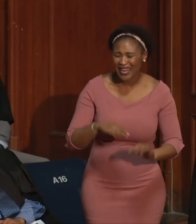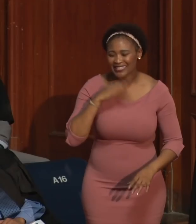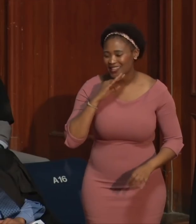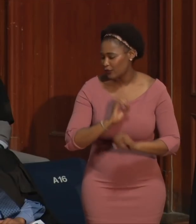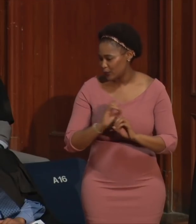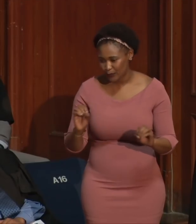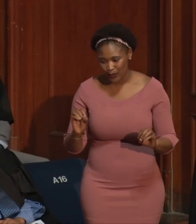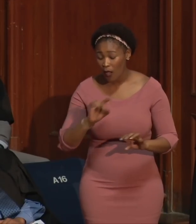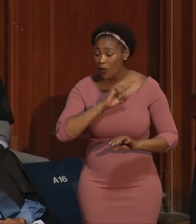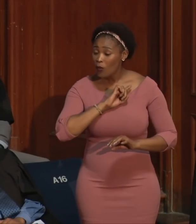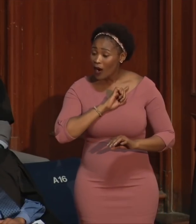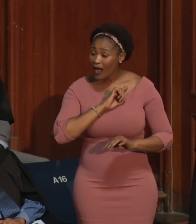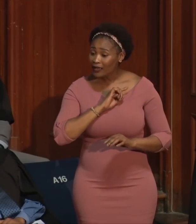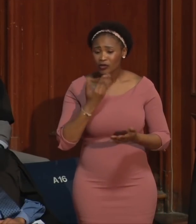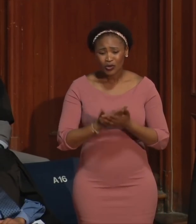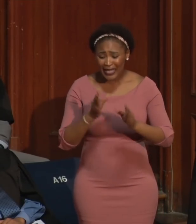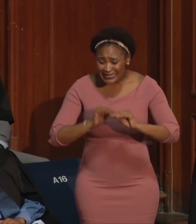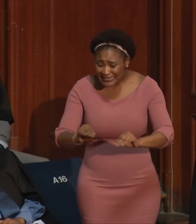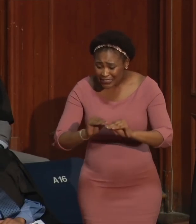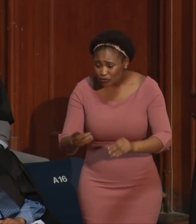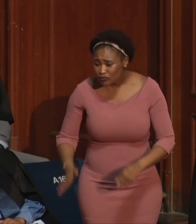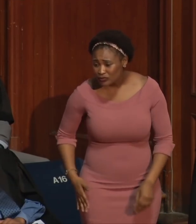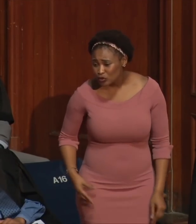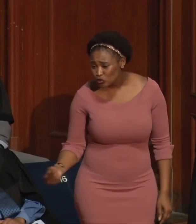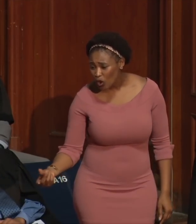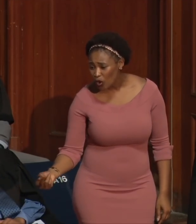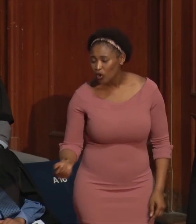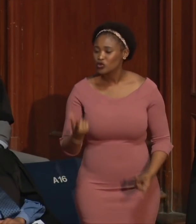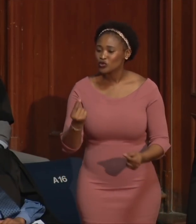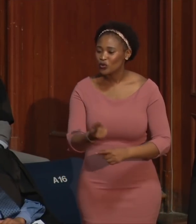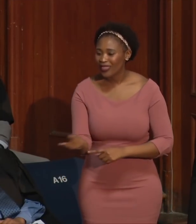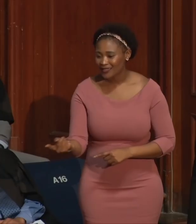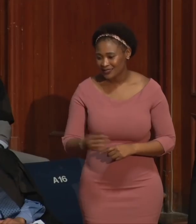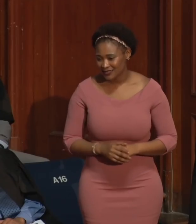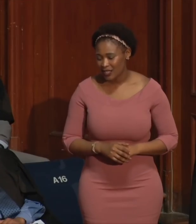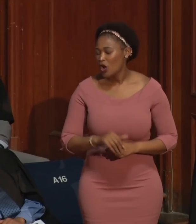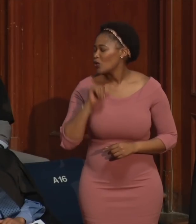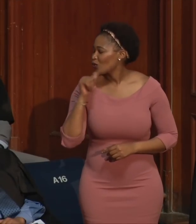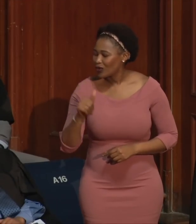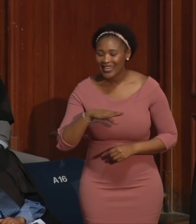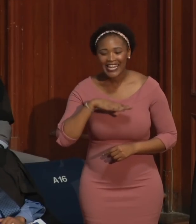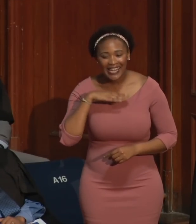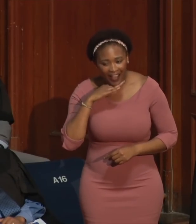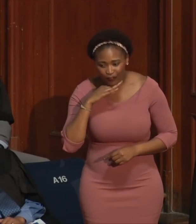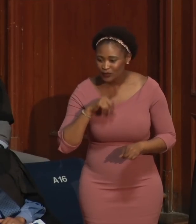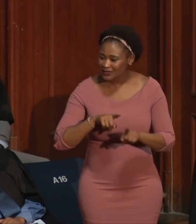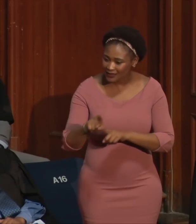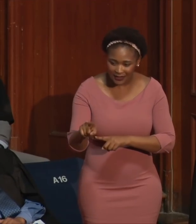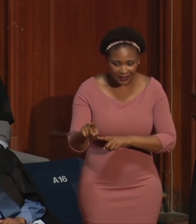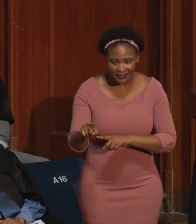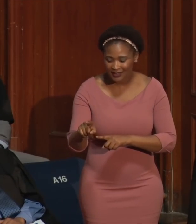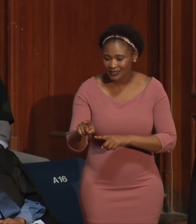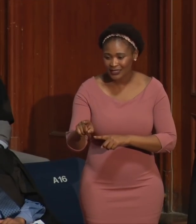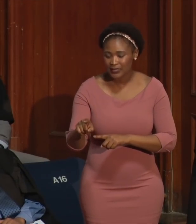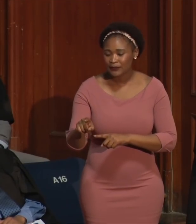At the end of the day, you could teach a dog to do that. It is not enough to succeed. Until